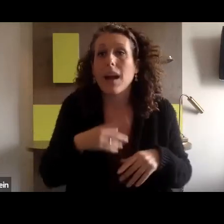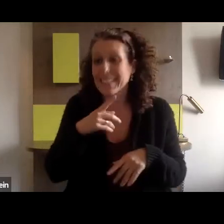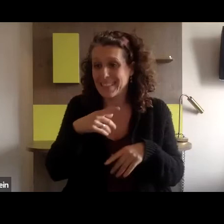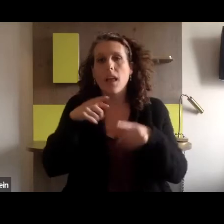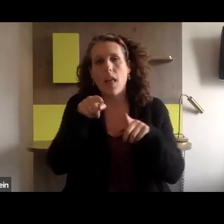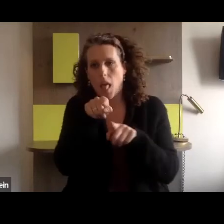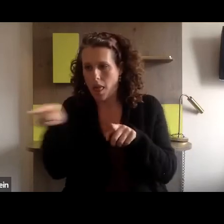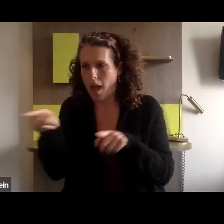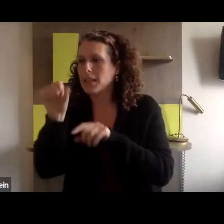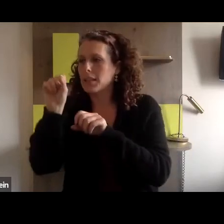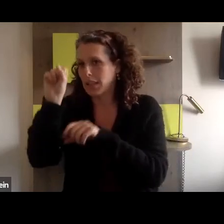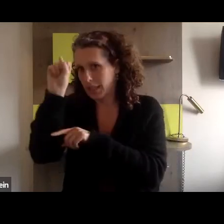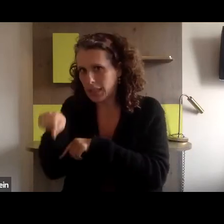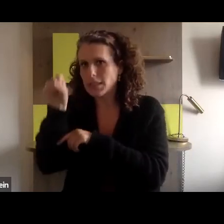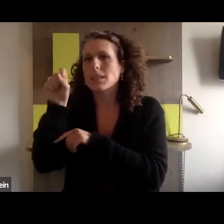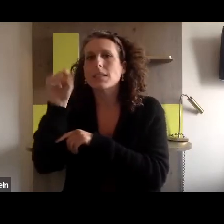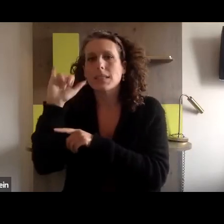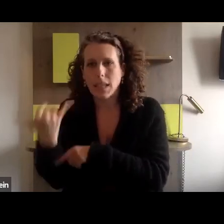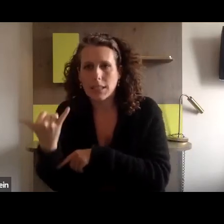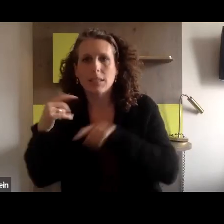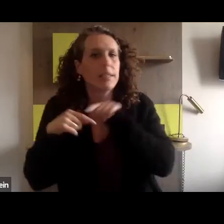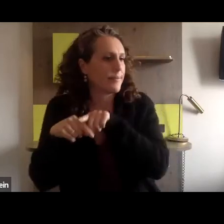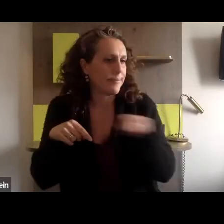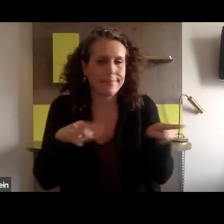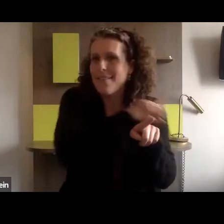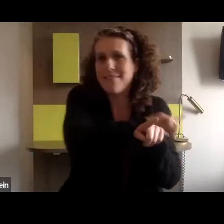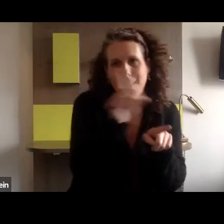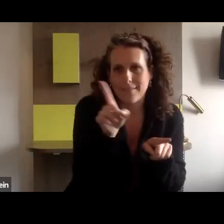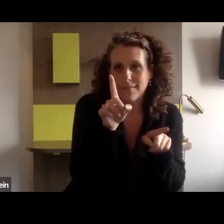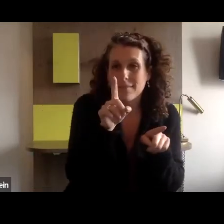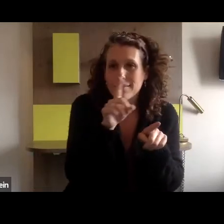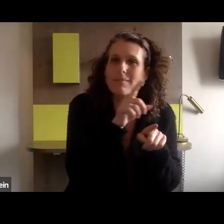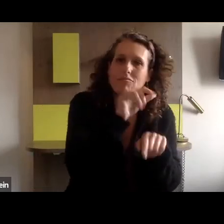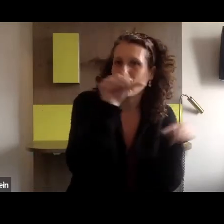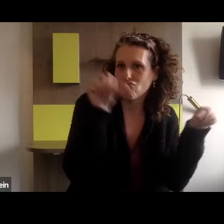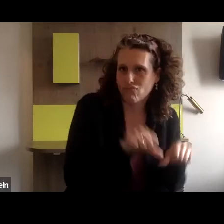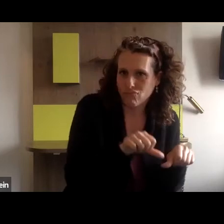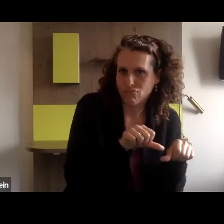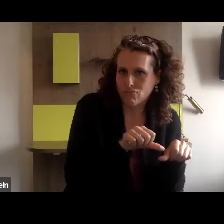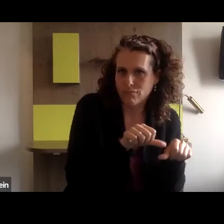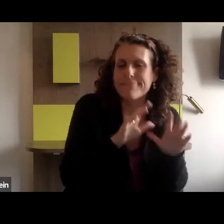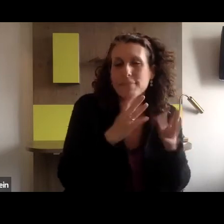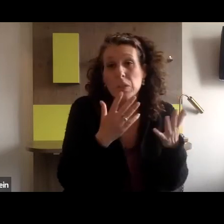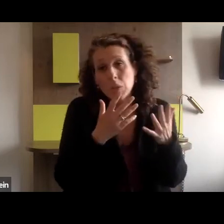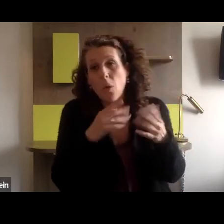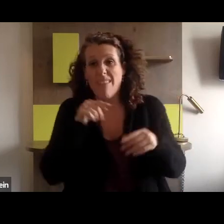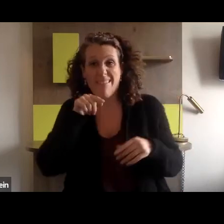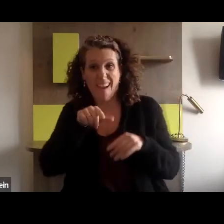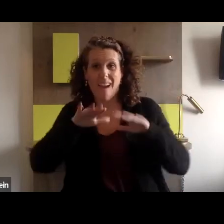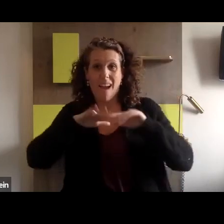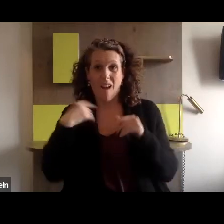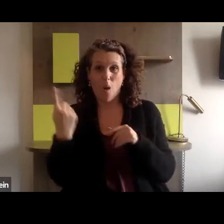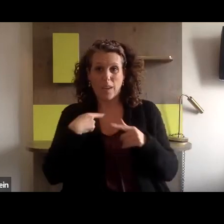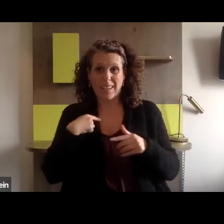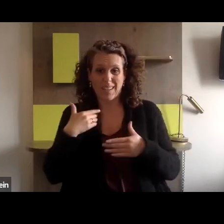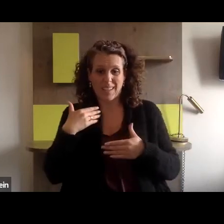wrong. So this was a really, really important piece of research to approach defining